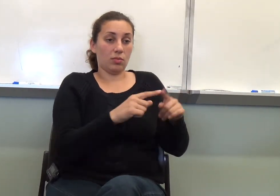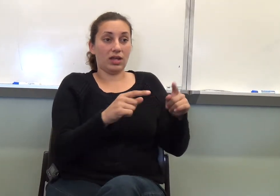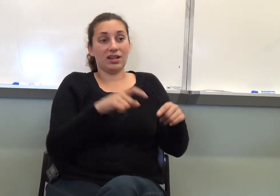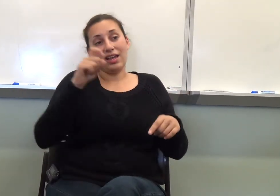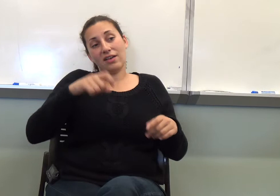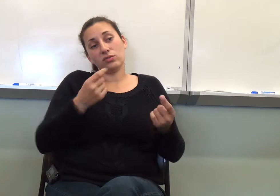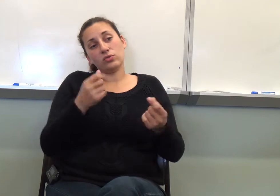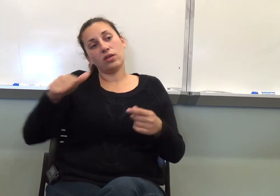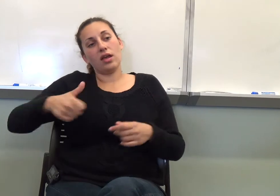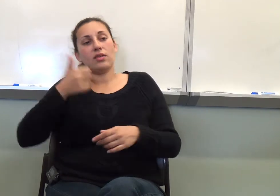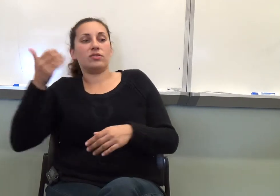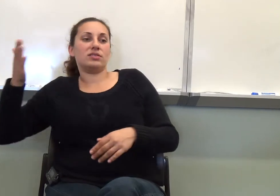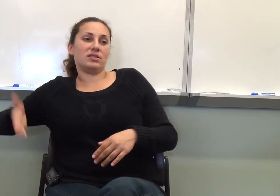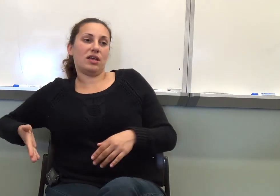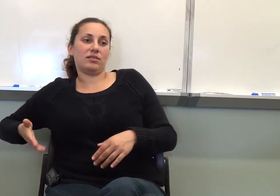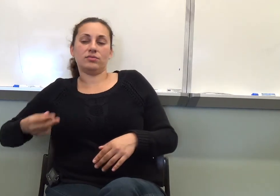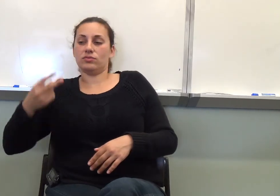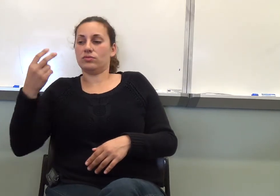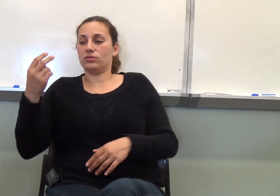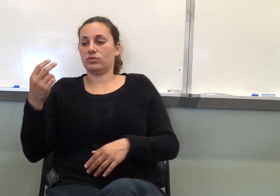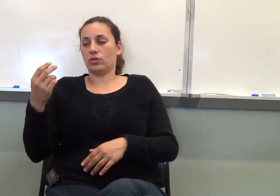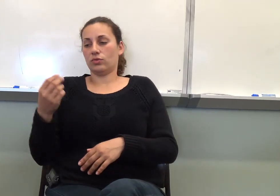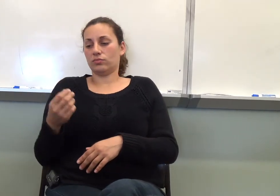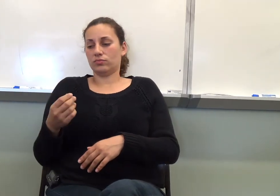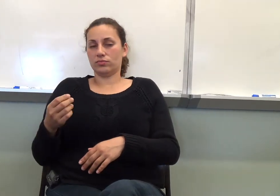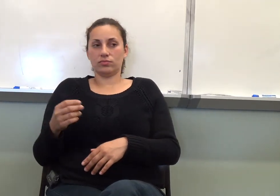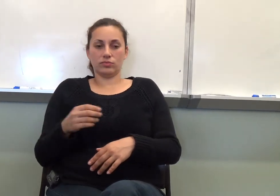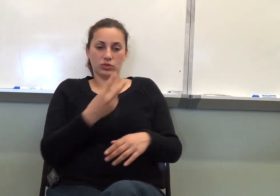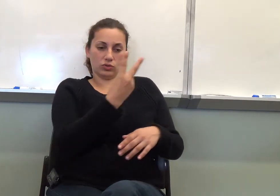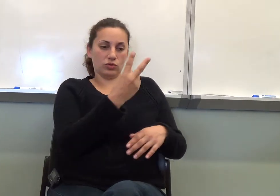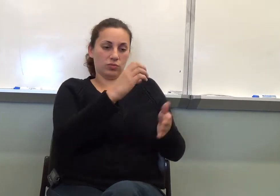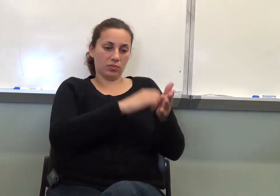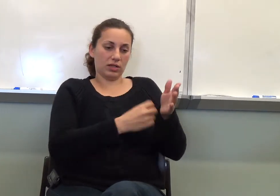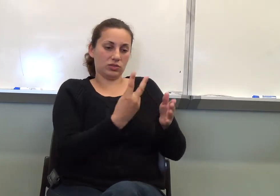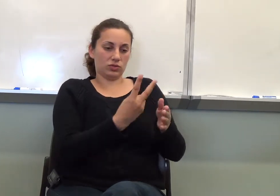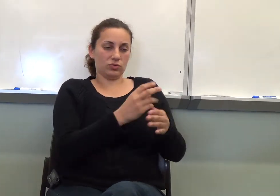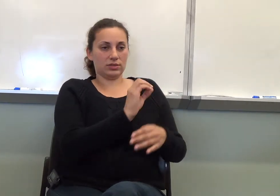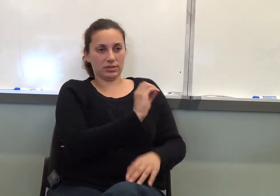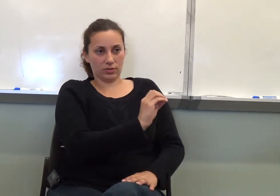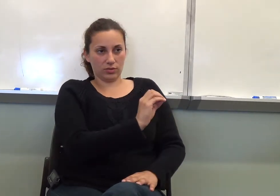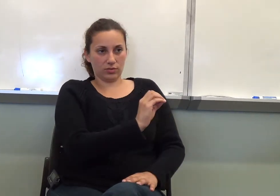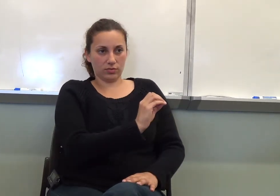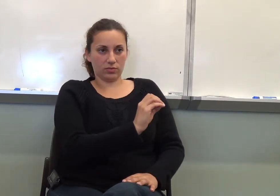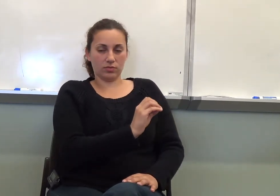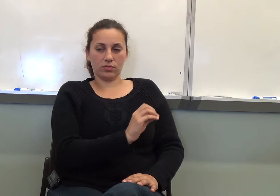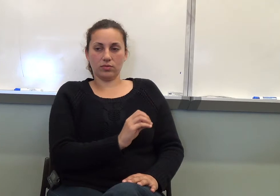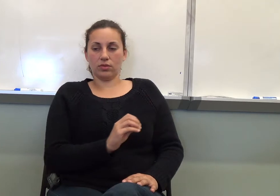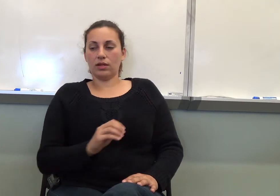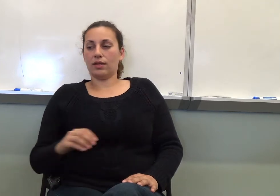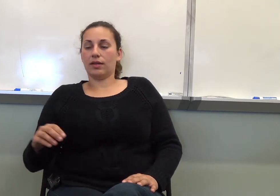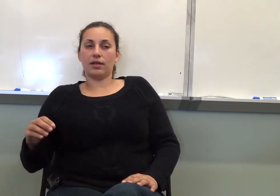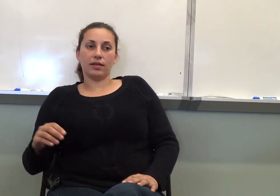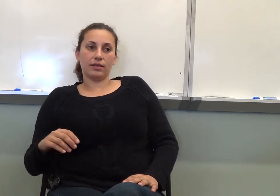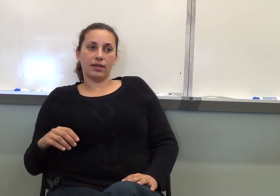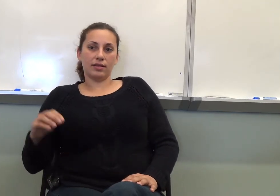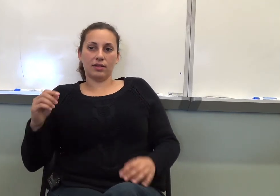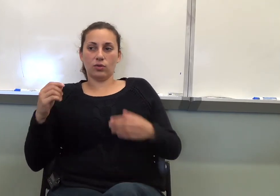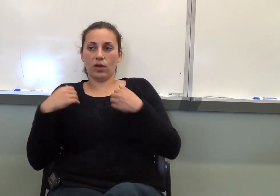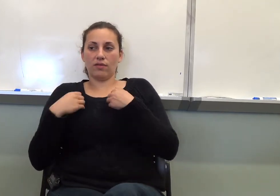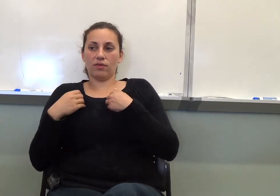there. Okay, 2 minus 2 is nothing, and then you've got nothing but q there. Now, this is a minus 8, subtract